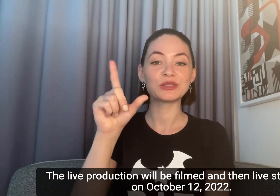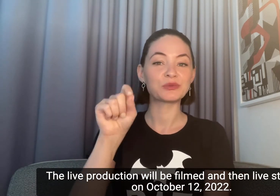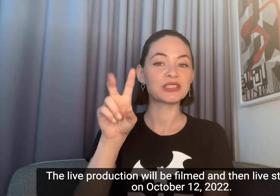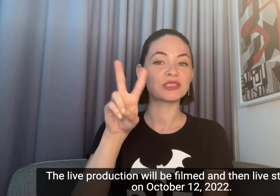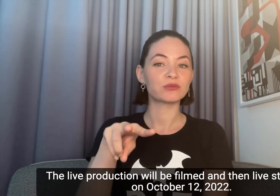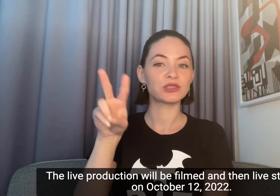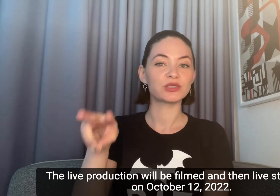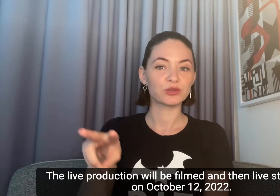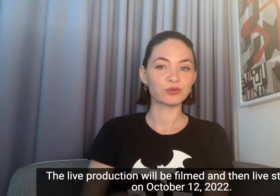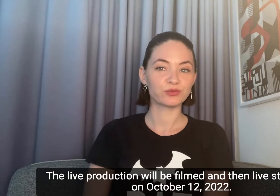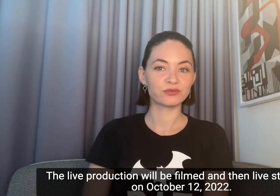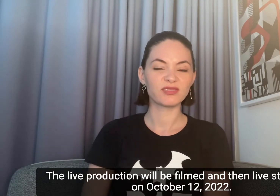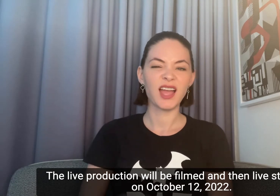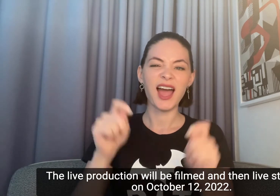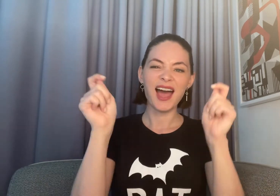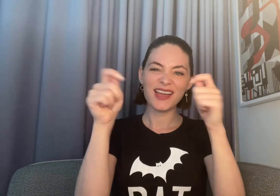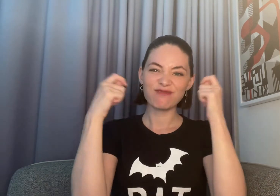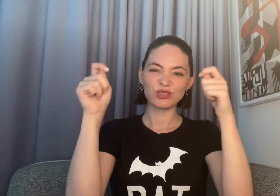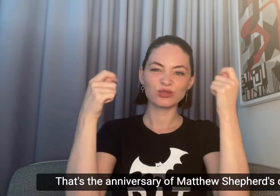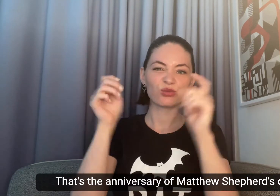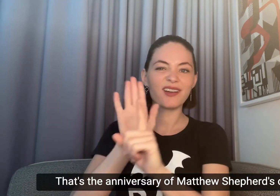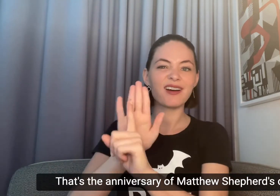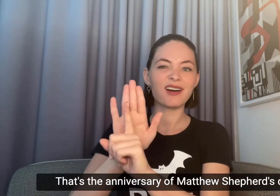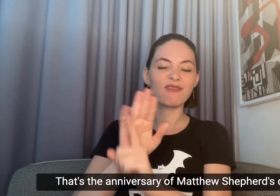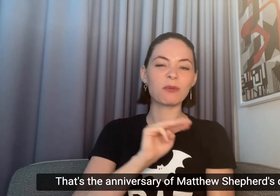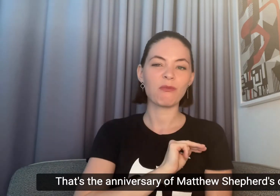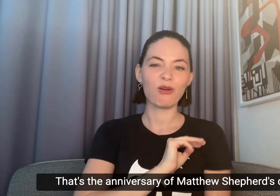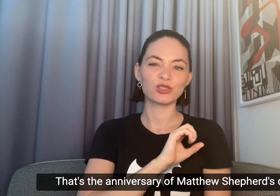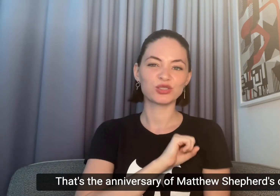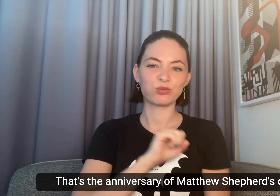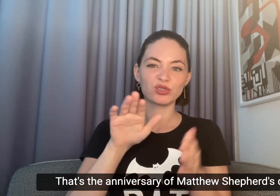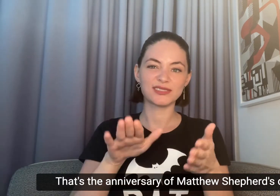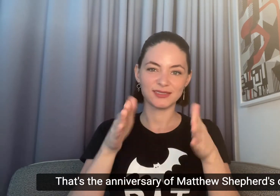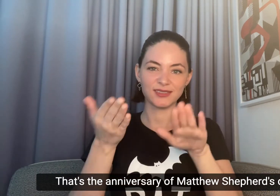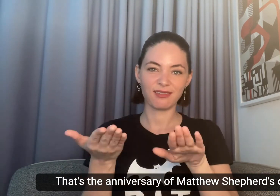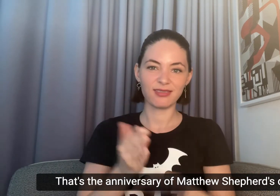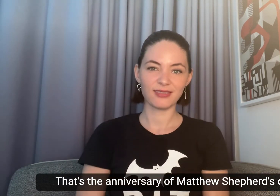12th, 2022. That's the anniversary of Matthew Shepard's death.